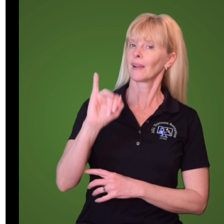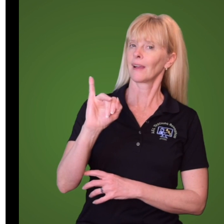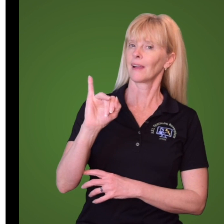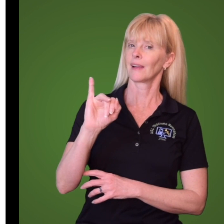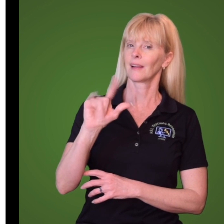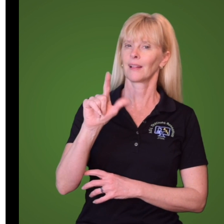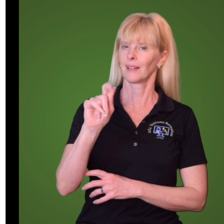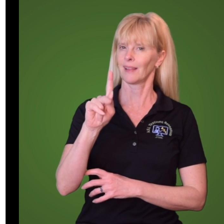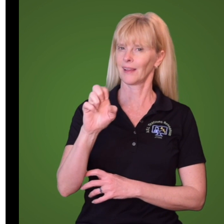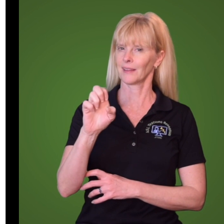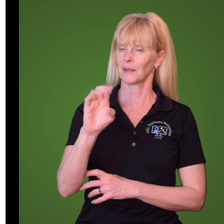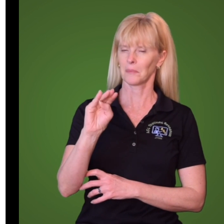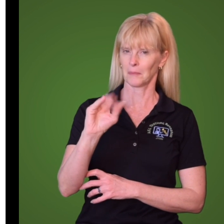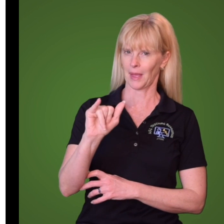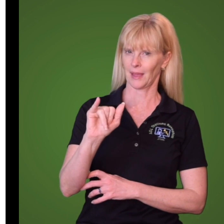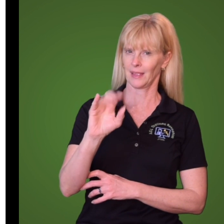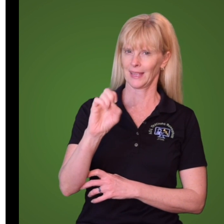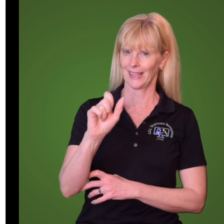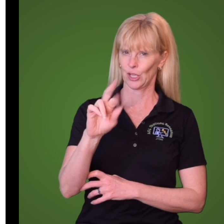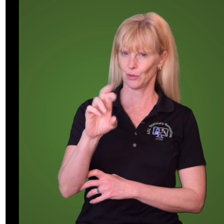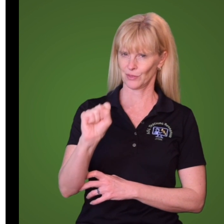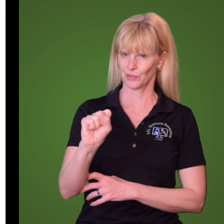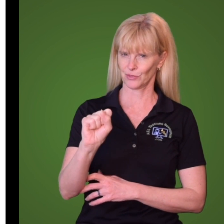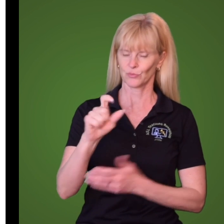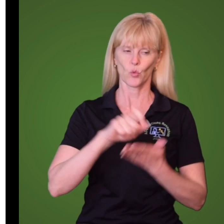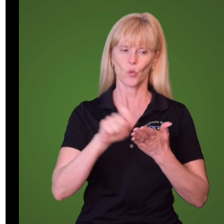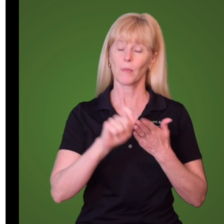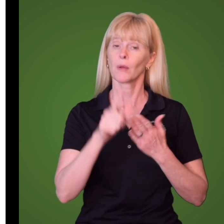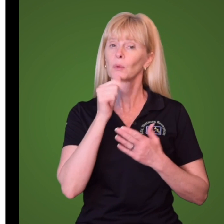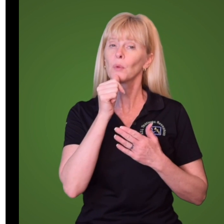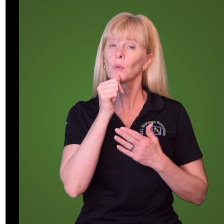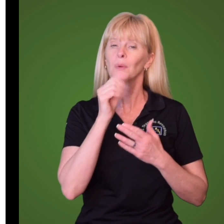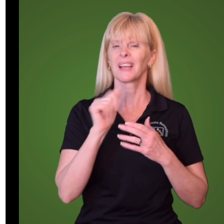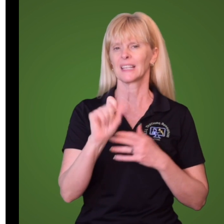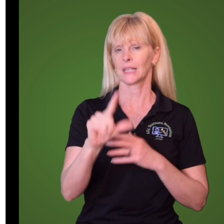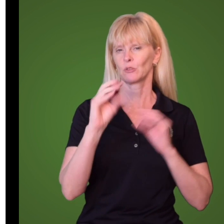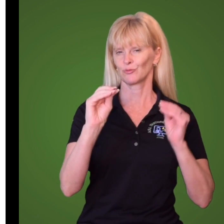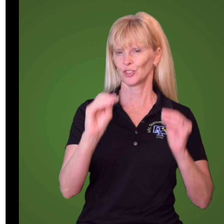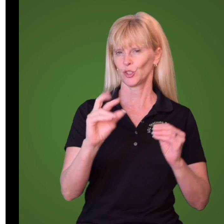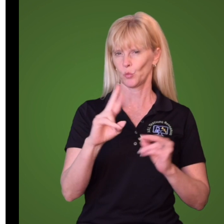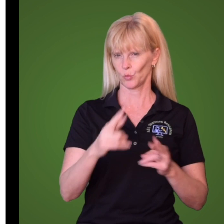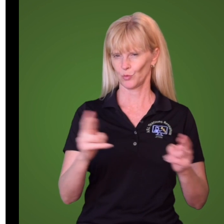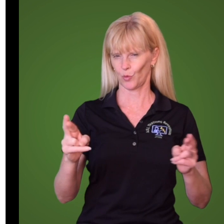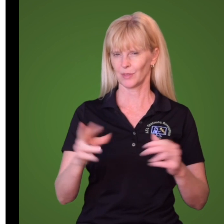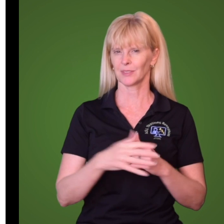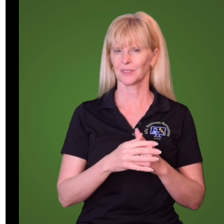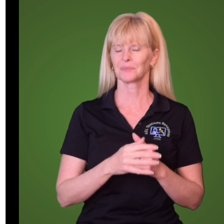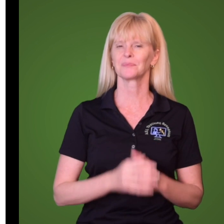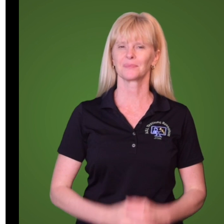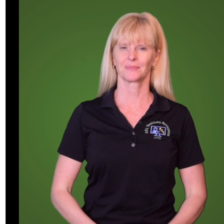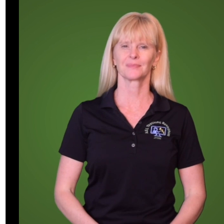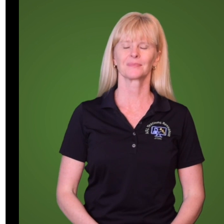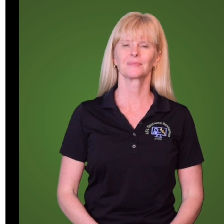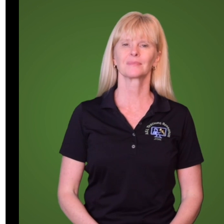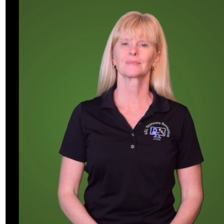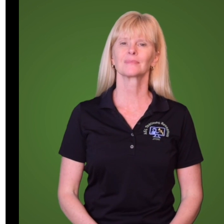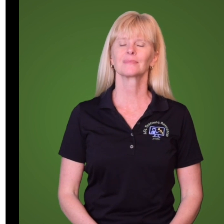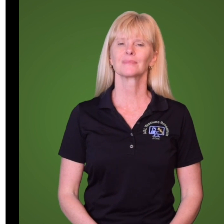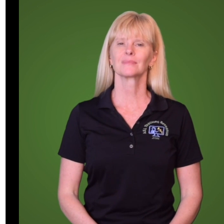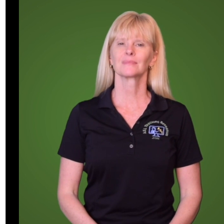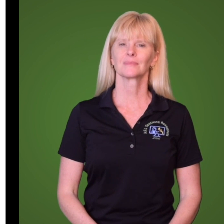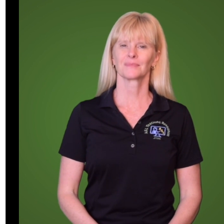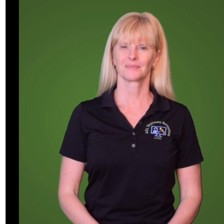I Like My Ears, written by ASL Teaching Resources.